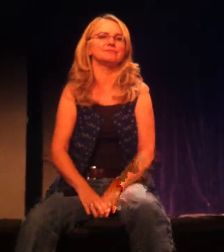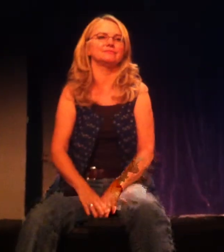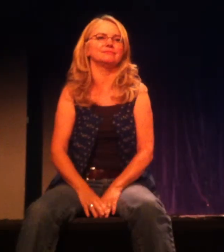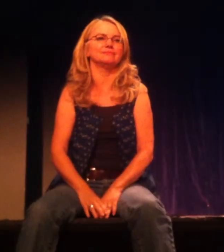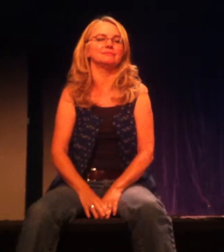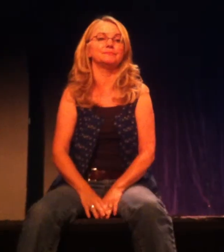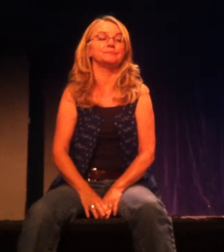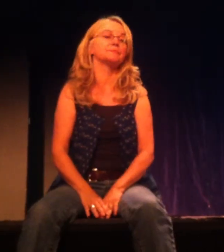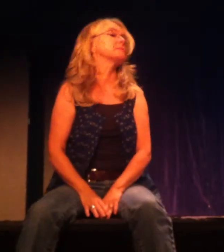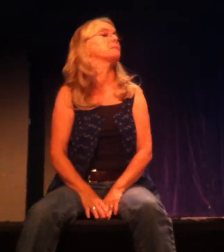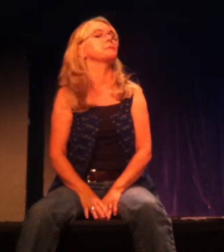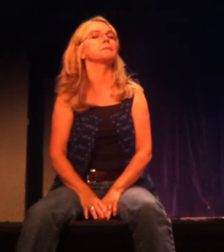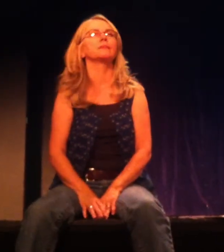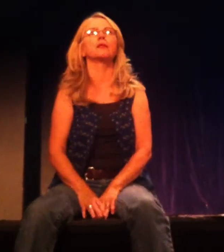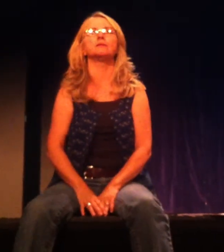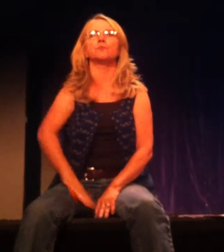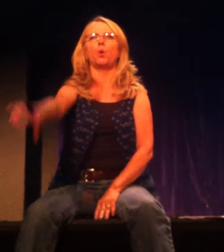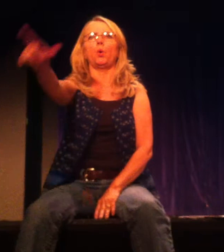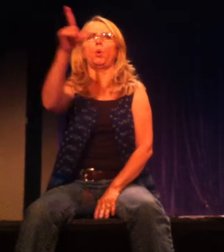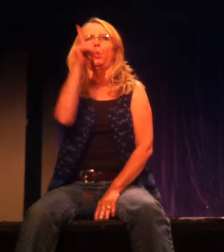Mr. Clark, who enters my dojo?